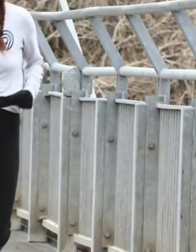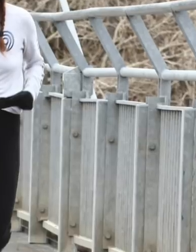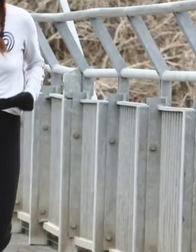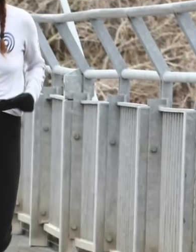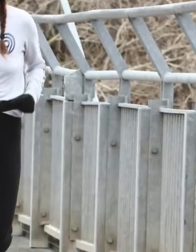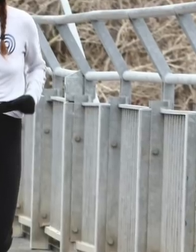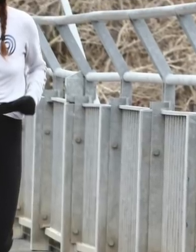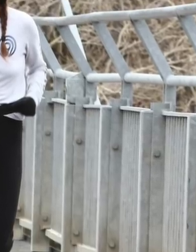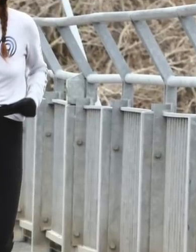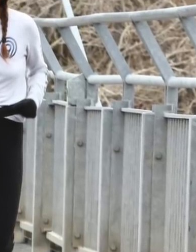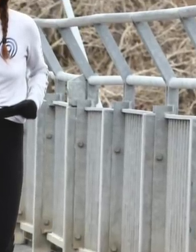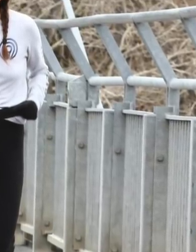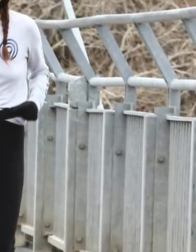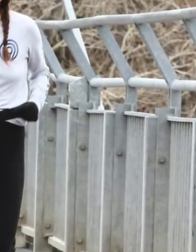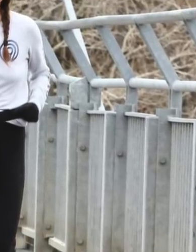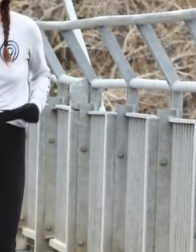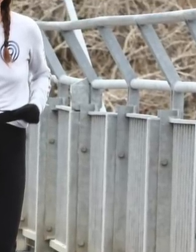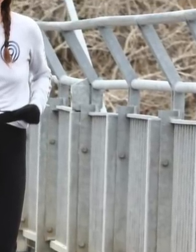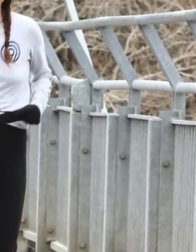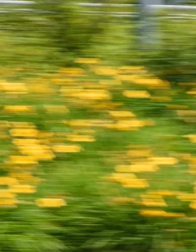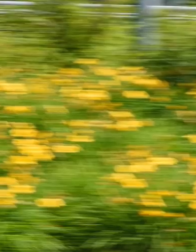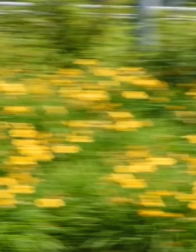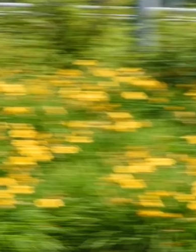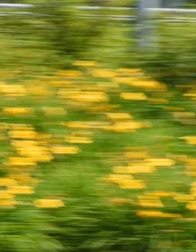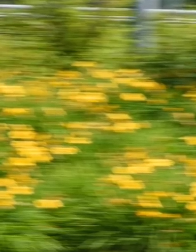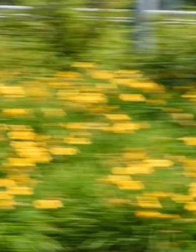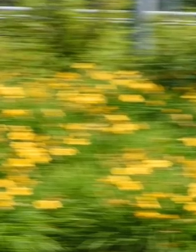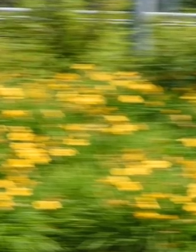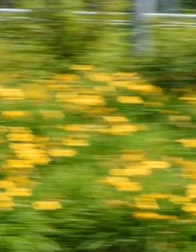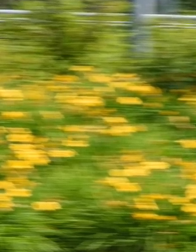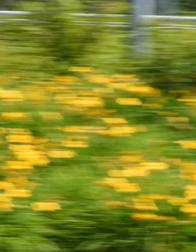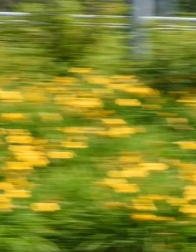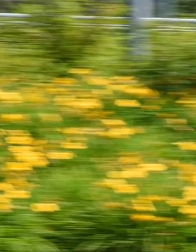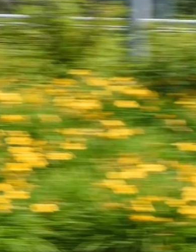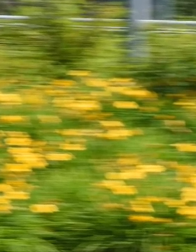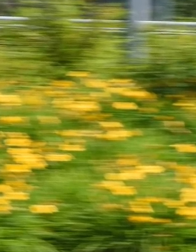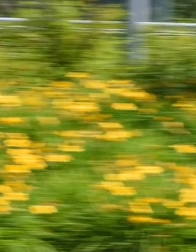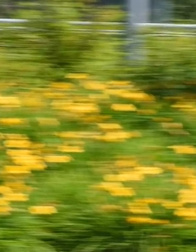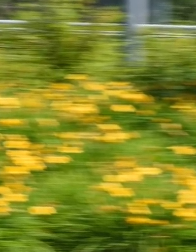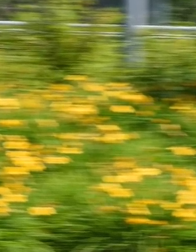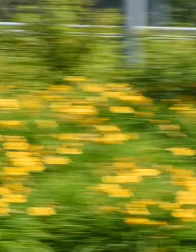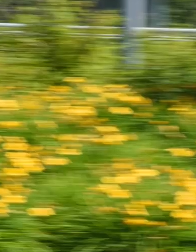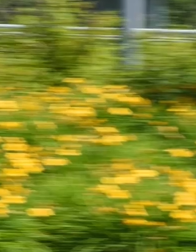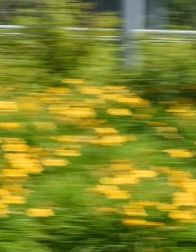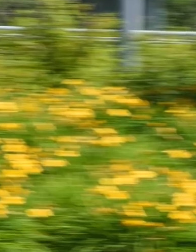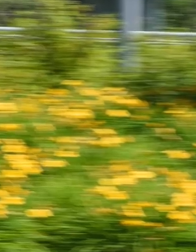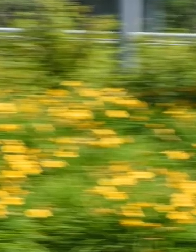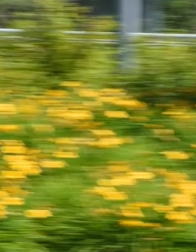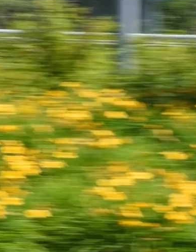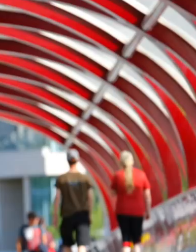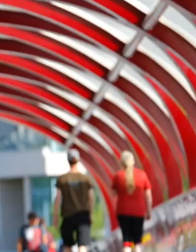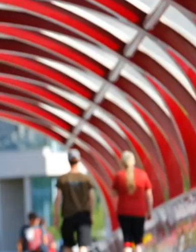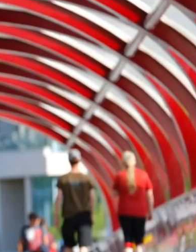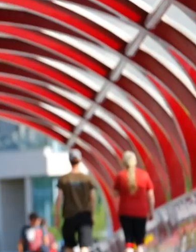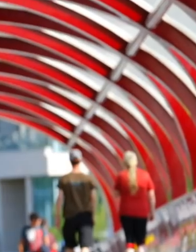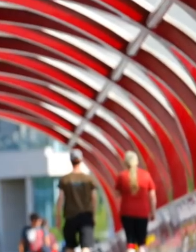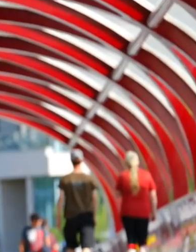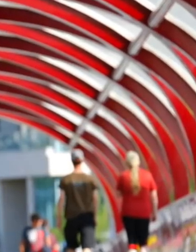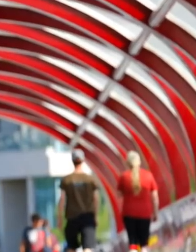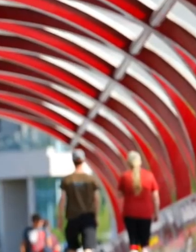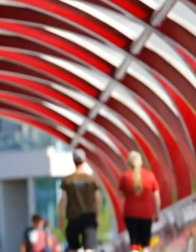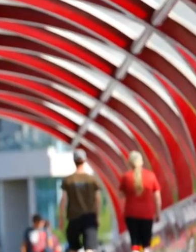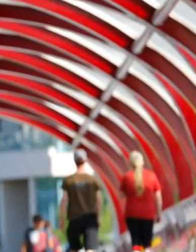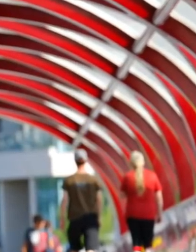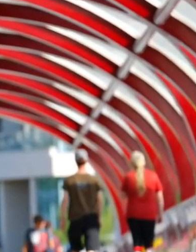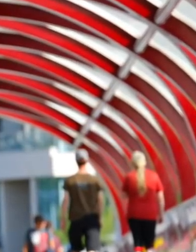Health Services has now given approval to allow these e-scooters to come back. They will come back for the first